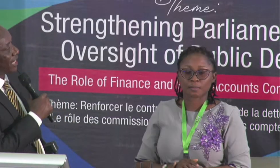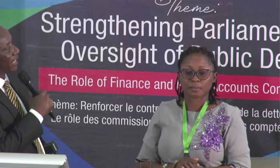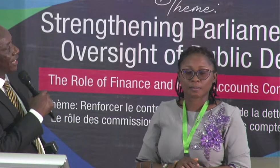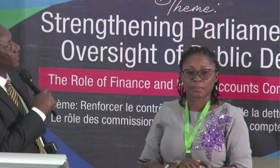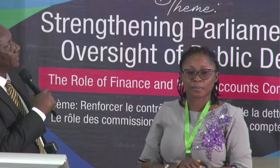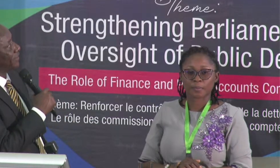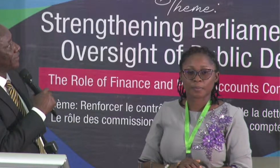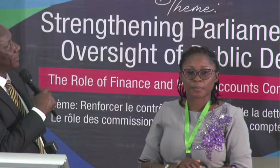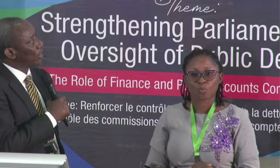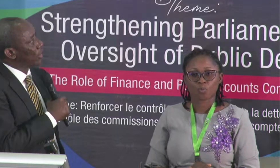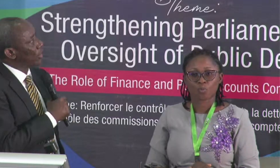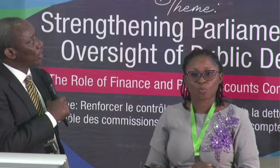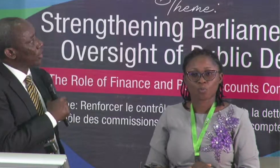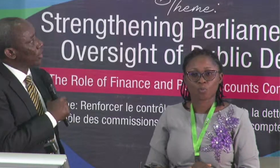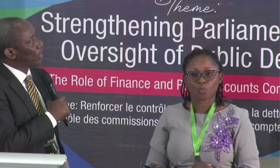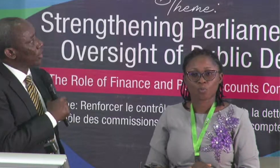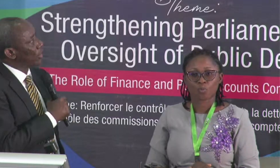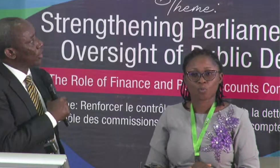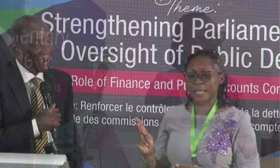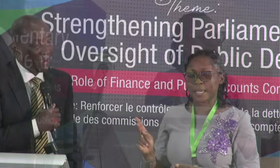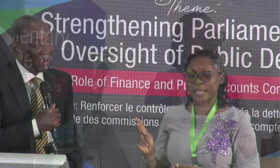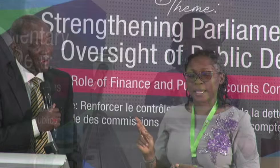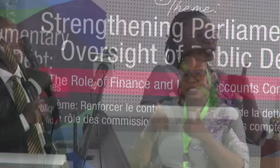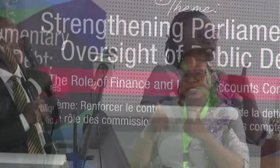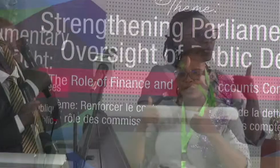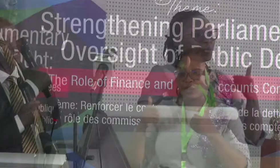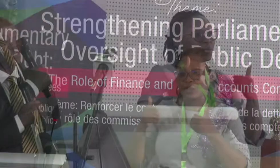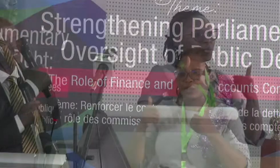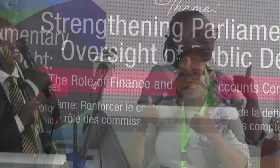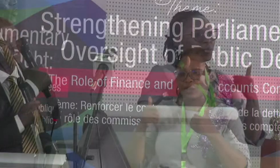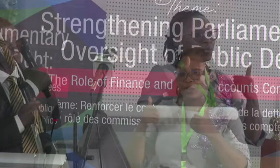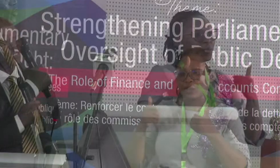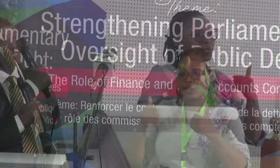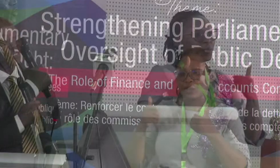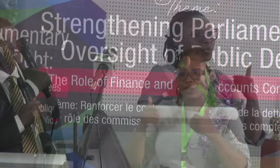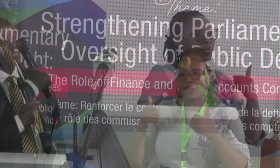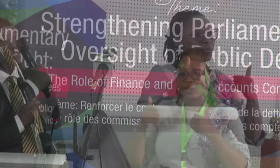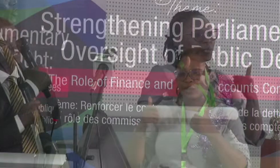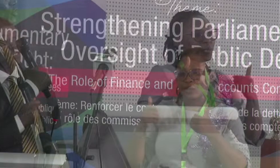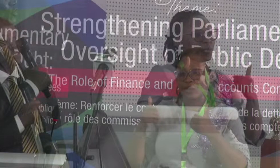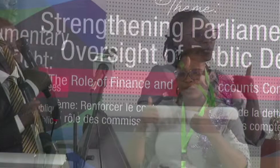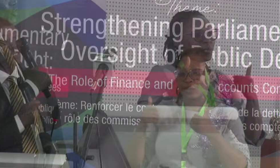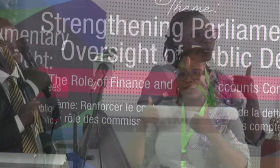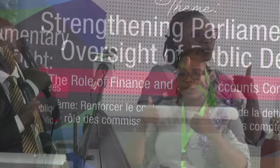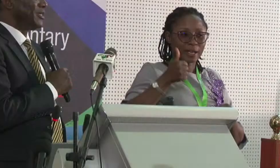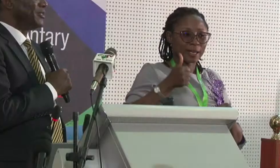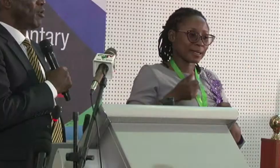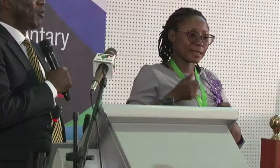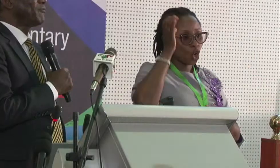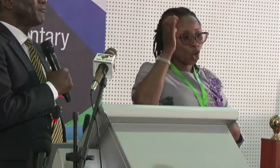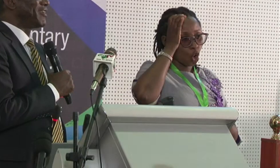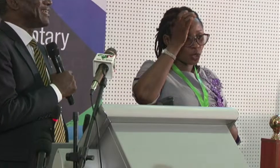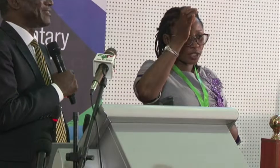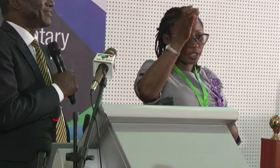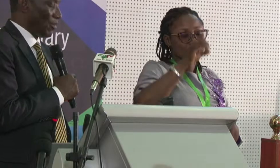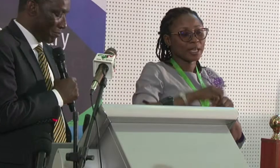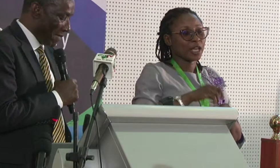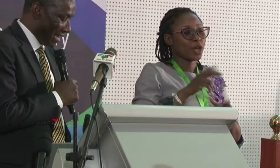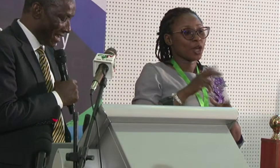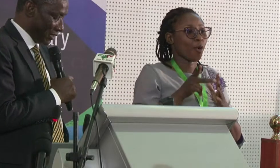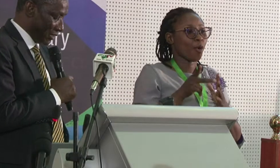Next slide, yeah. Okay, so separation of power is actually the strongest concept in public